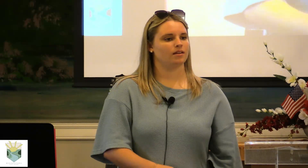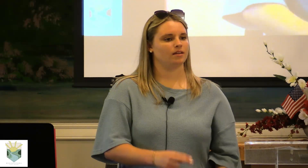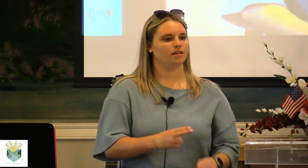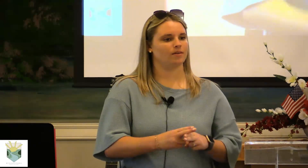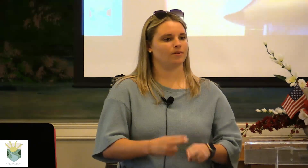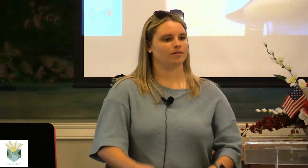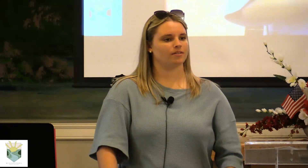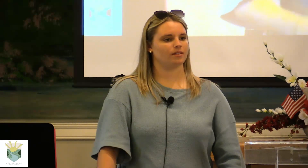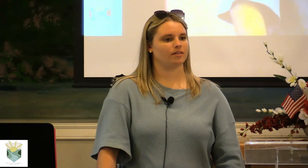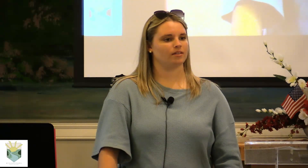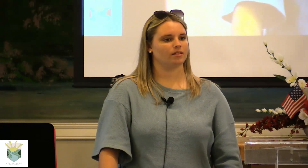What is the?